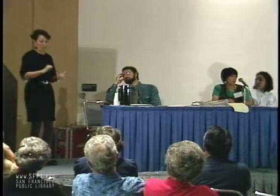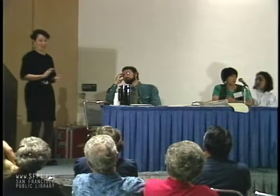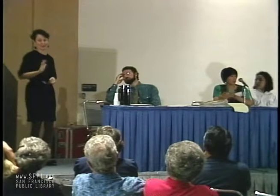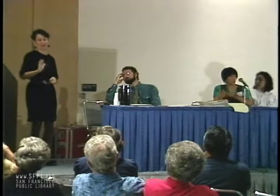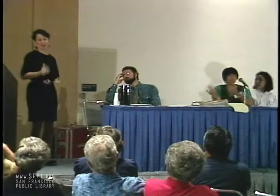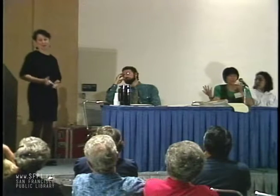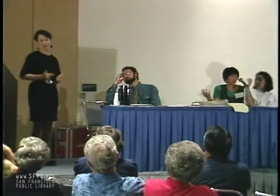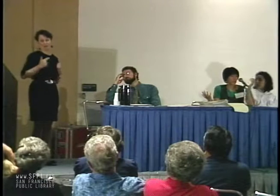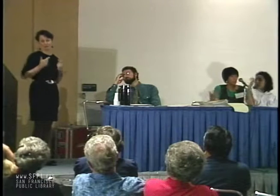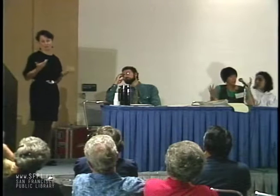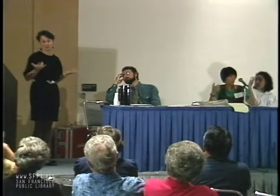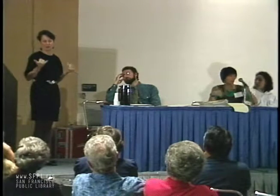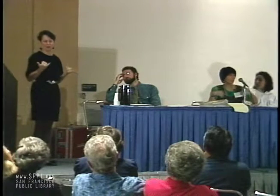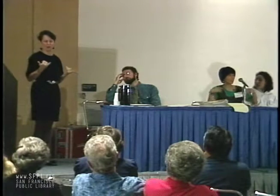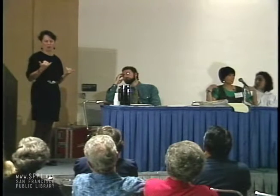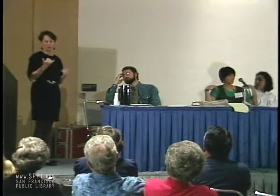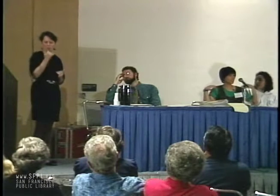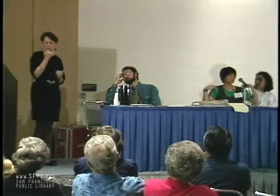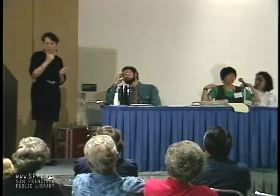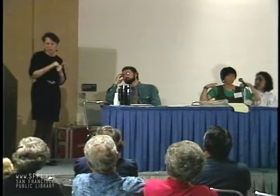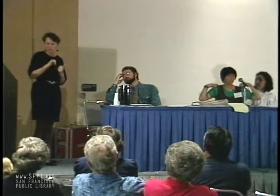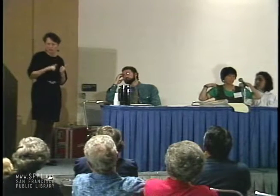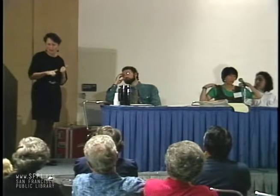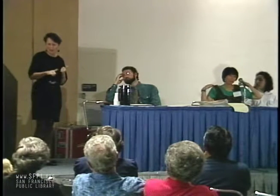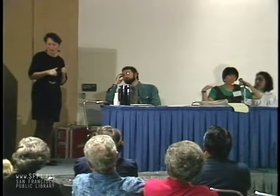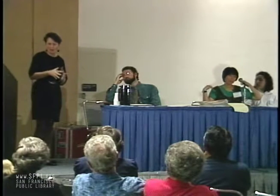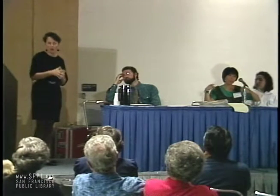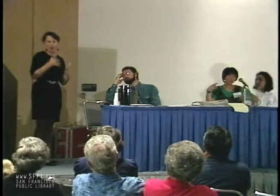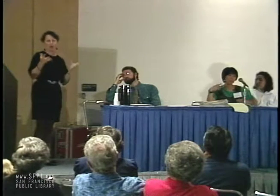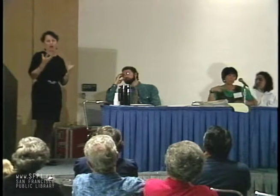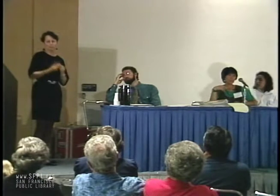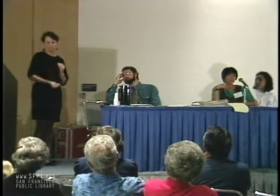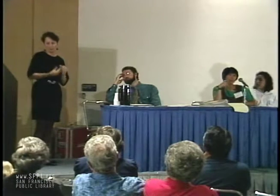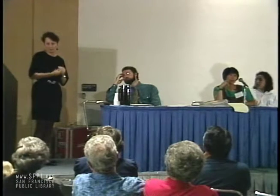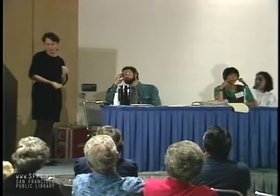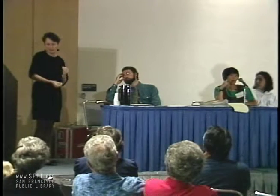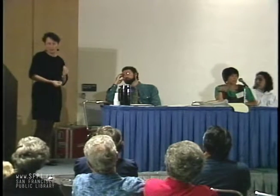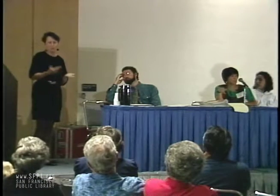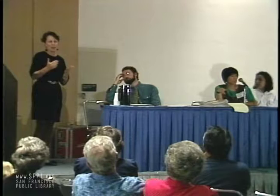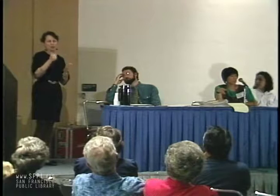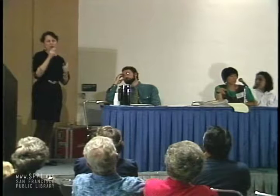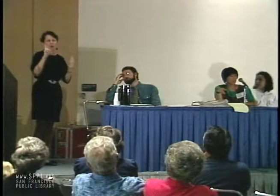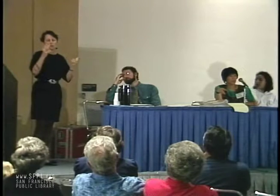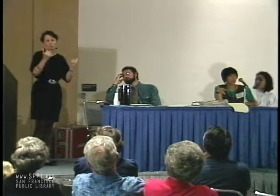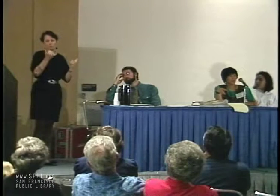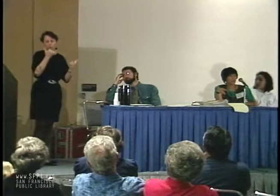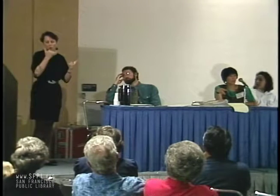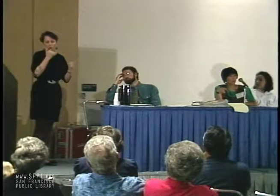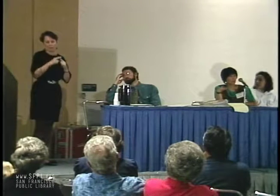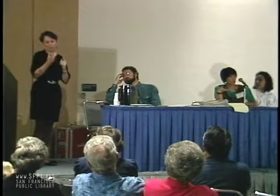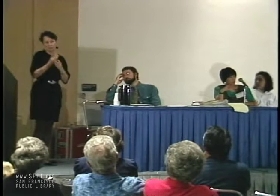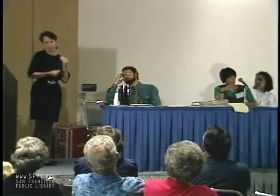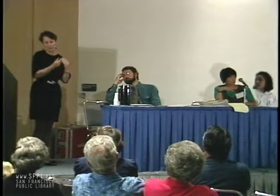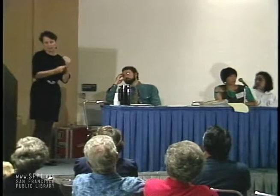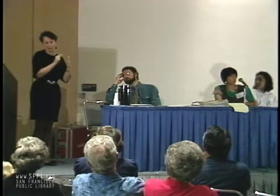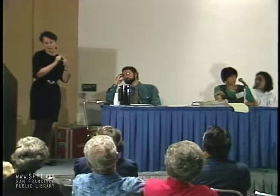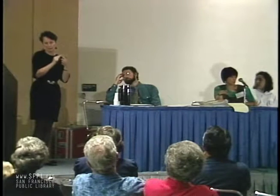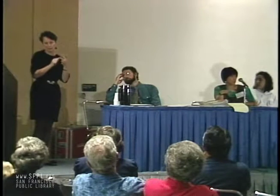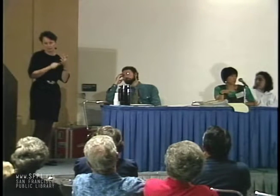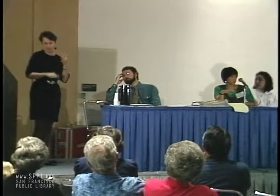what's wrong with the picture? There's a whole lot that's missing. There's not a whole lot that's wrong. What's missing for these groups of children